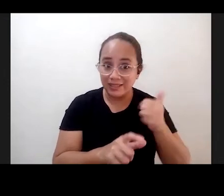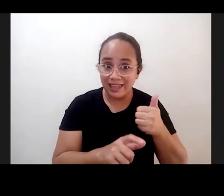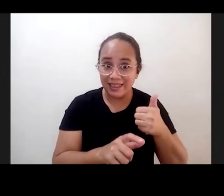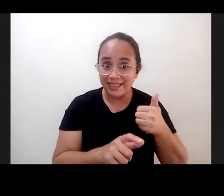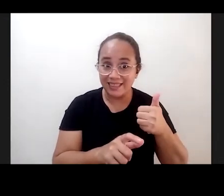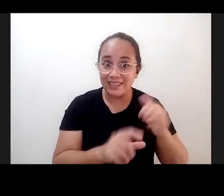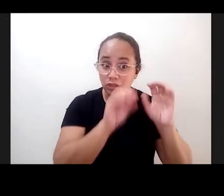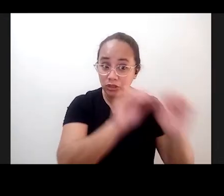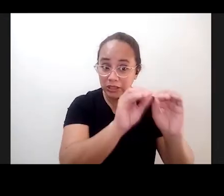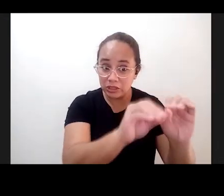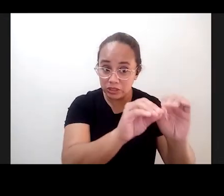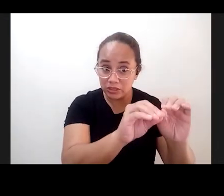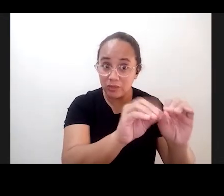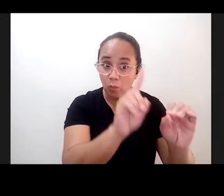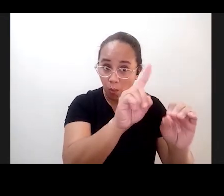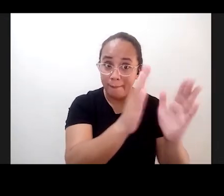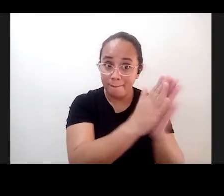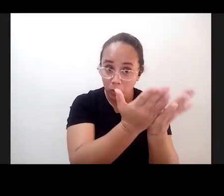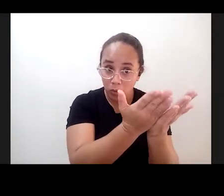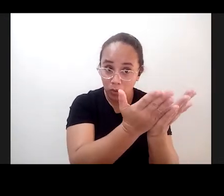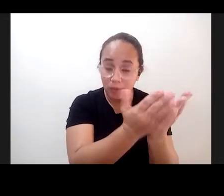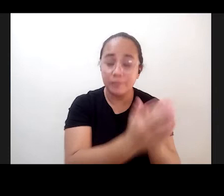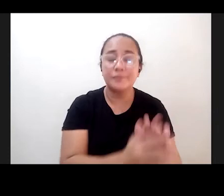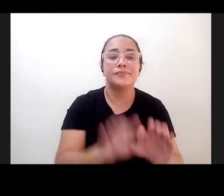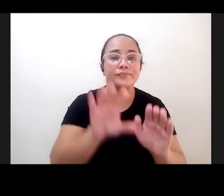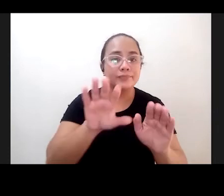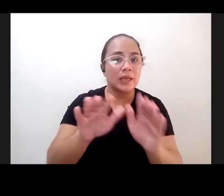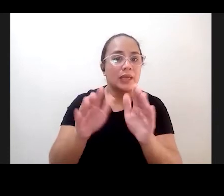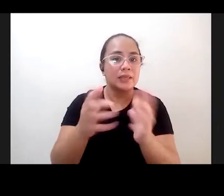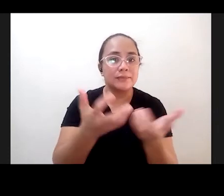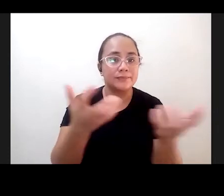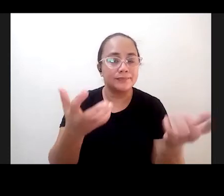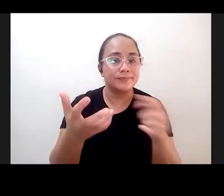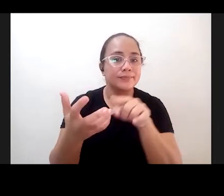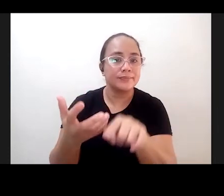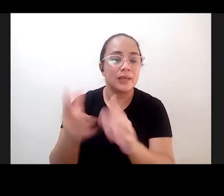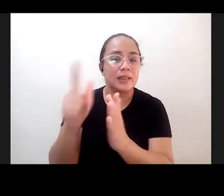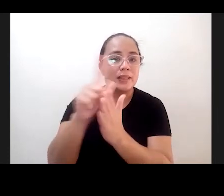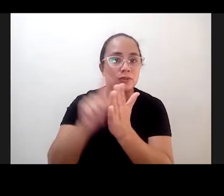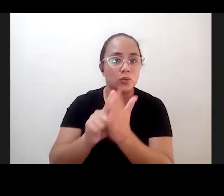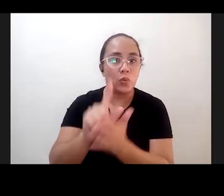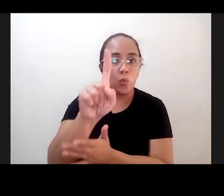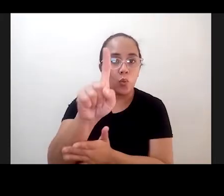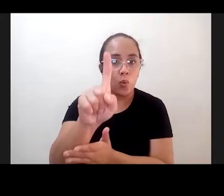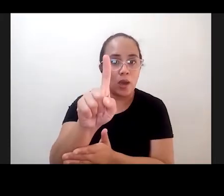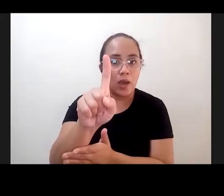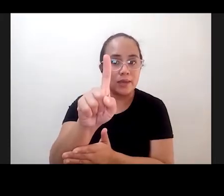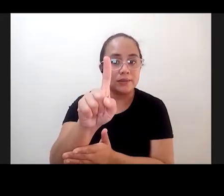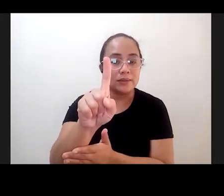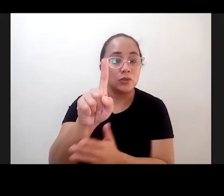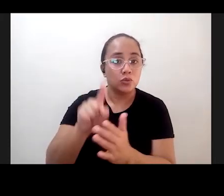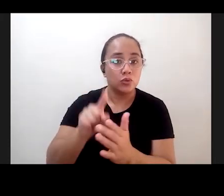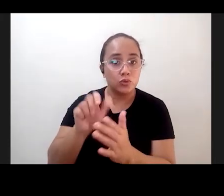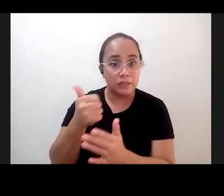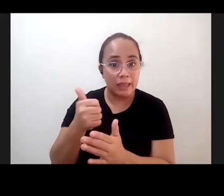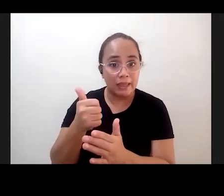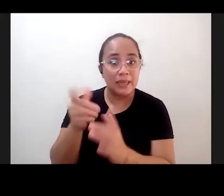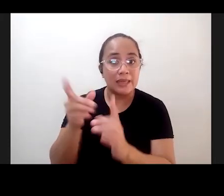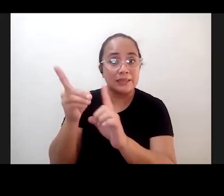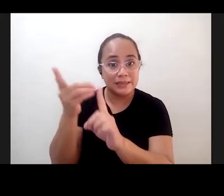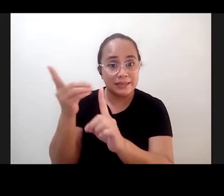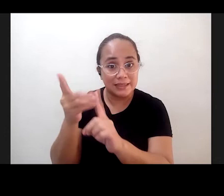in one book, and then lesson 1 to 10 dictionary in another book.